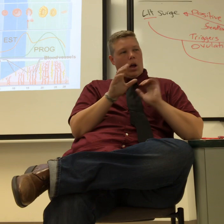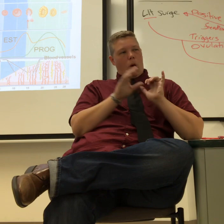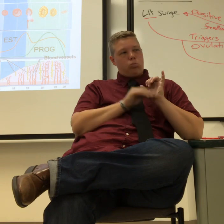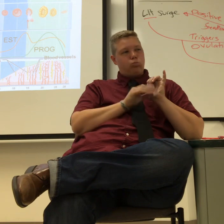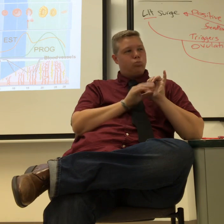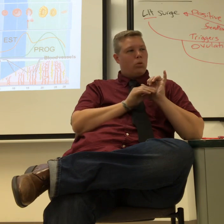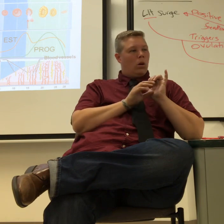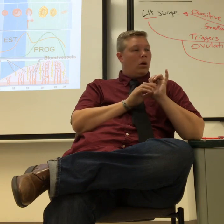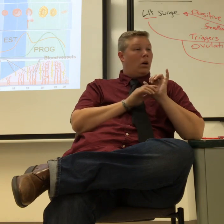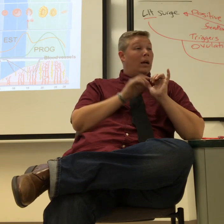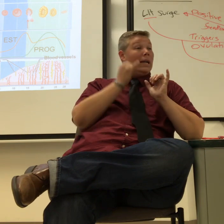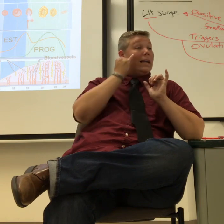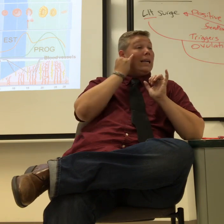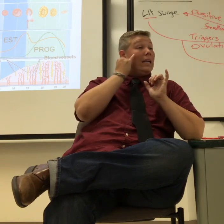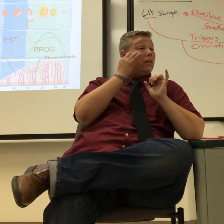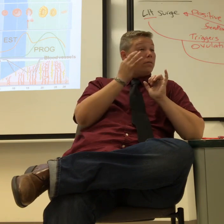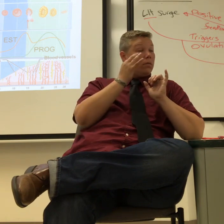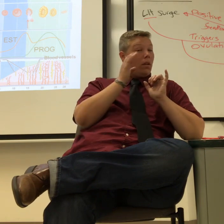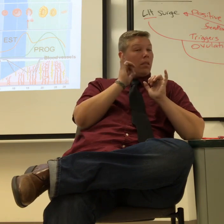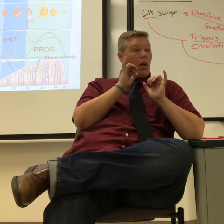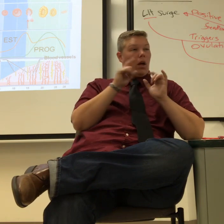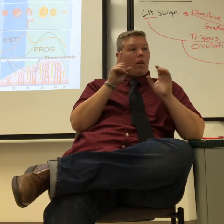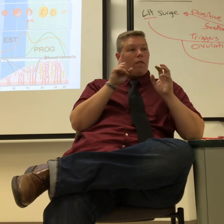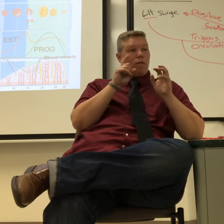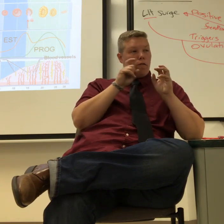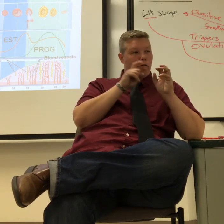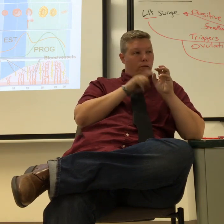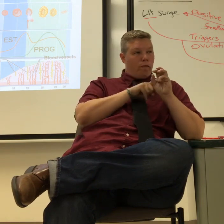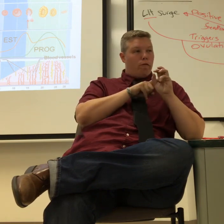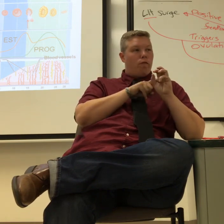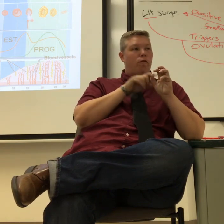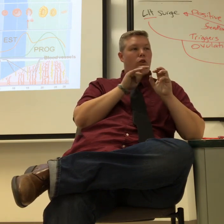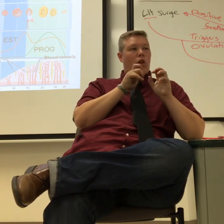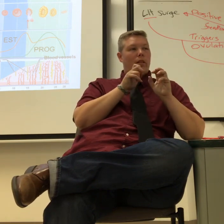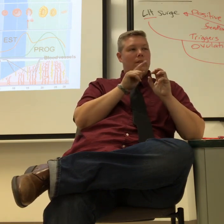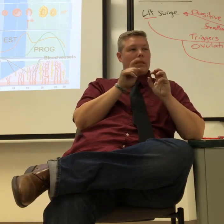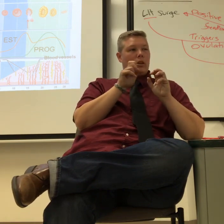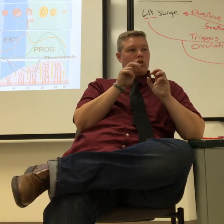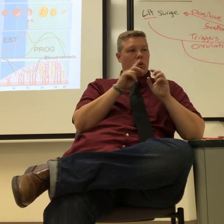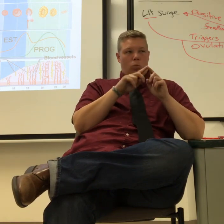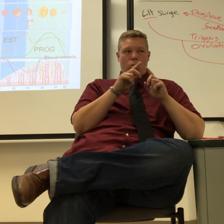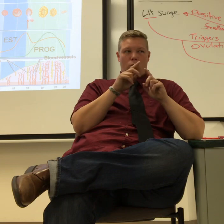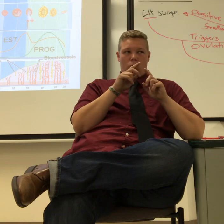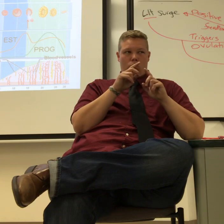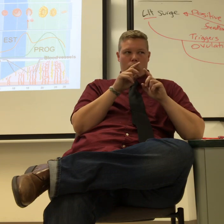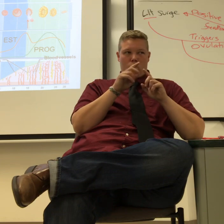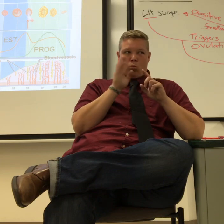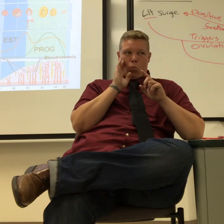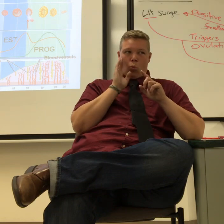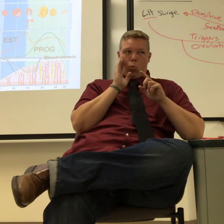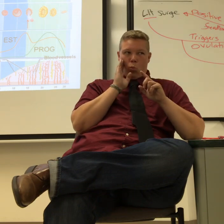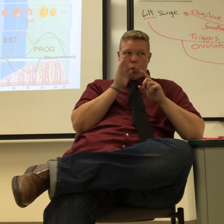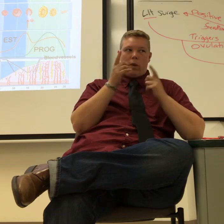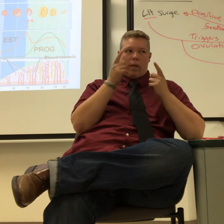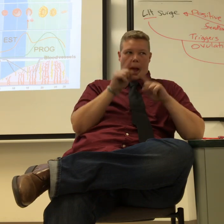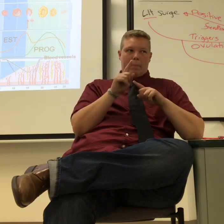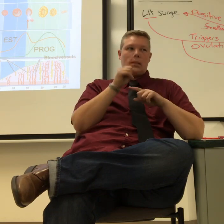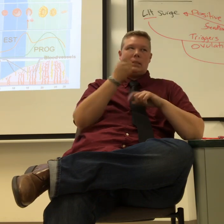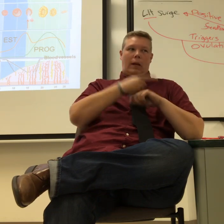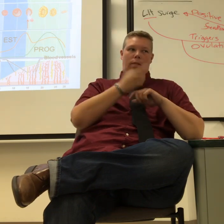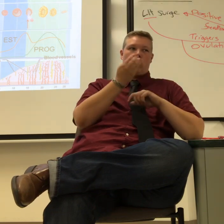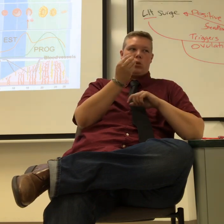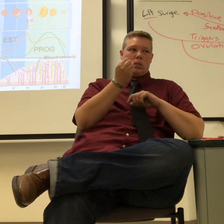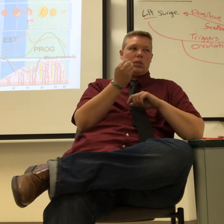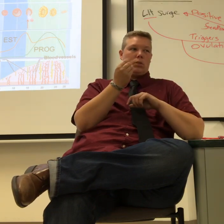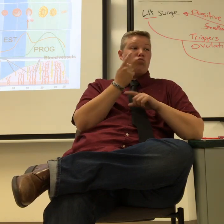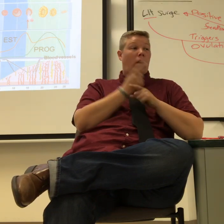If fertilization occurred, it would have occurred already. On which day? Day 14. That's the